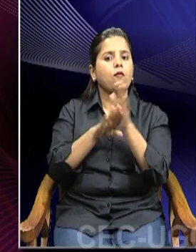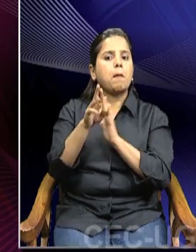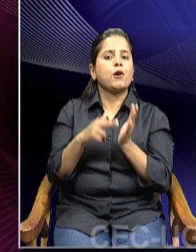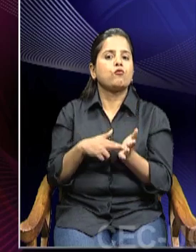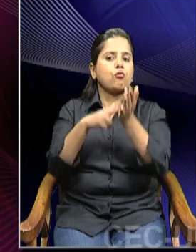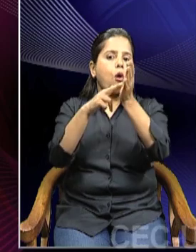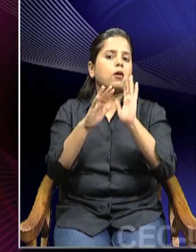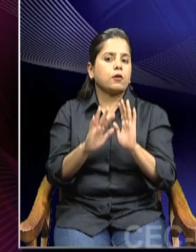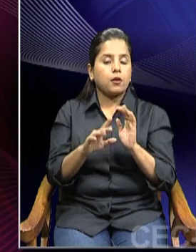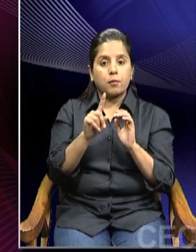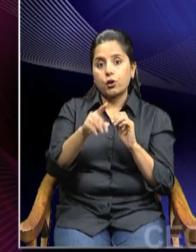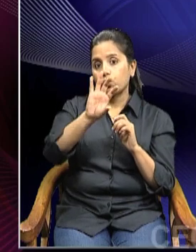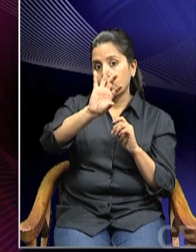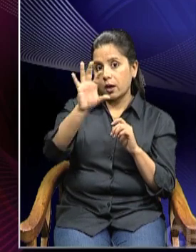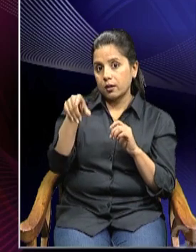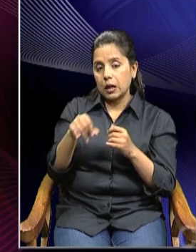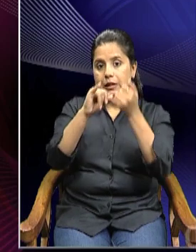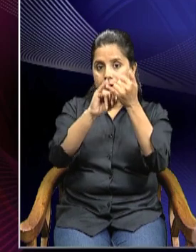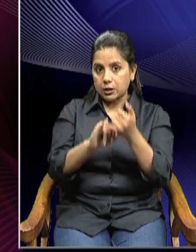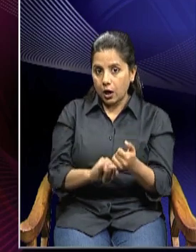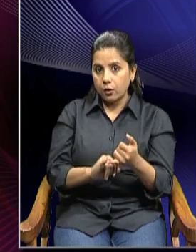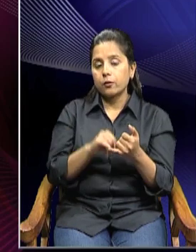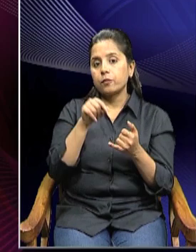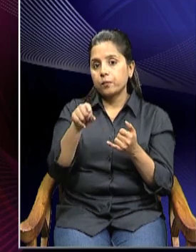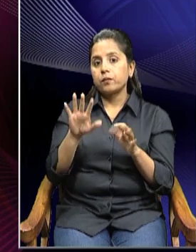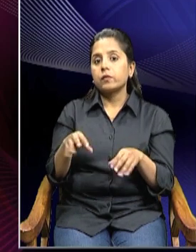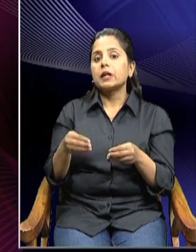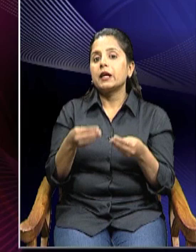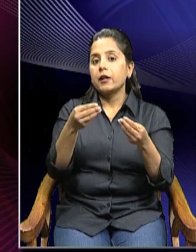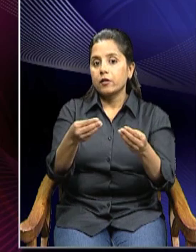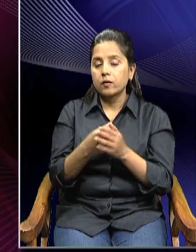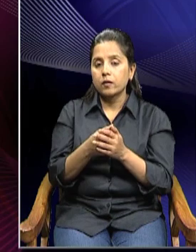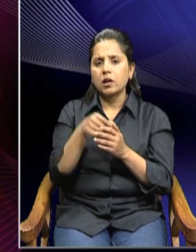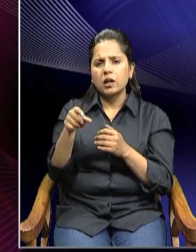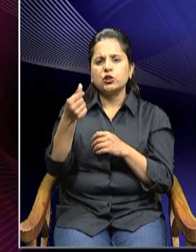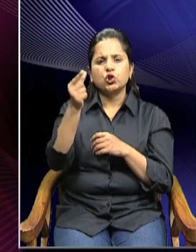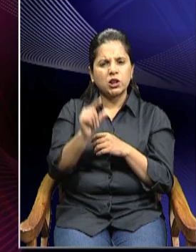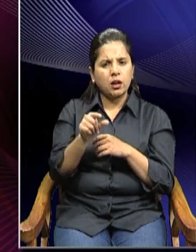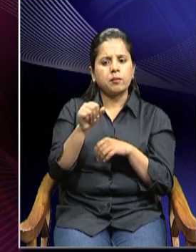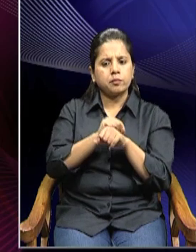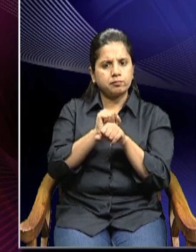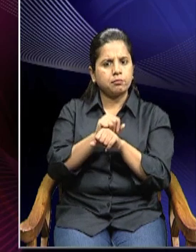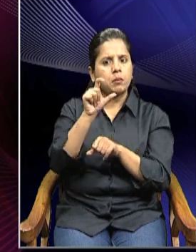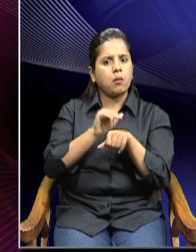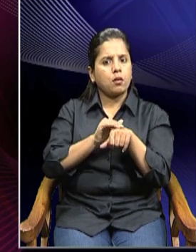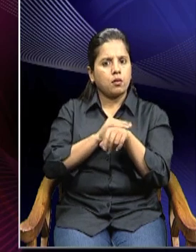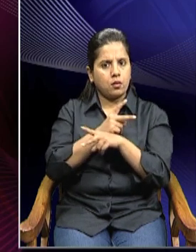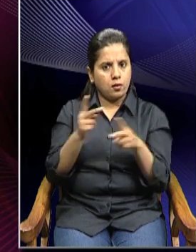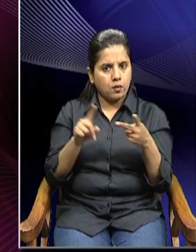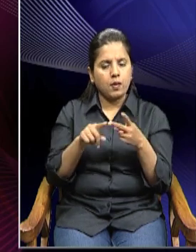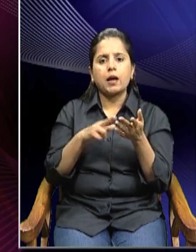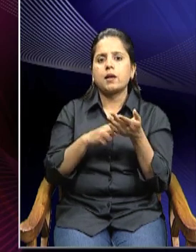north, whereas the countries of the south, they provide cheap labor, they provide